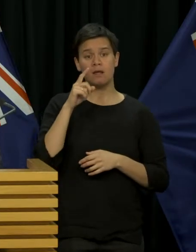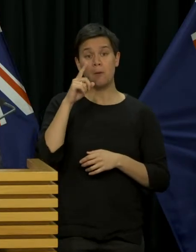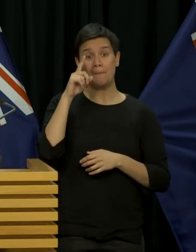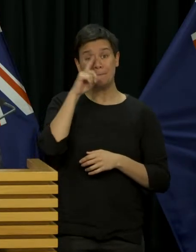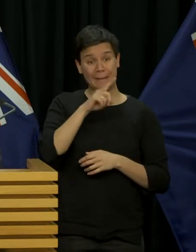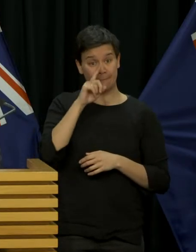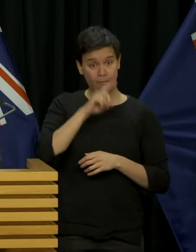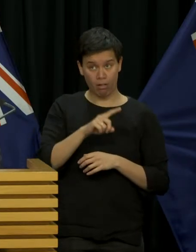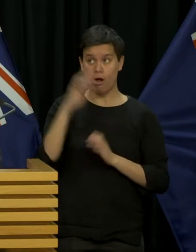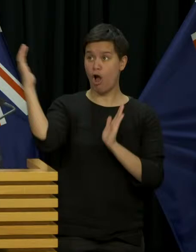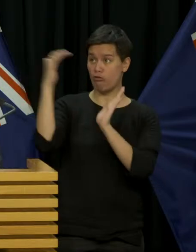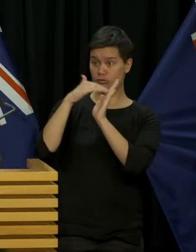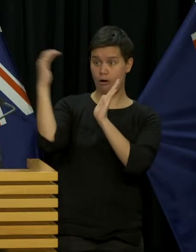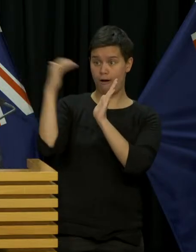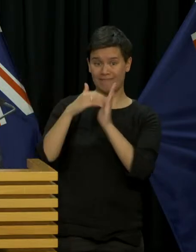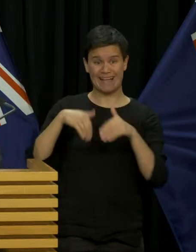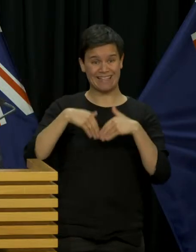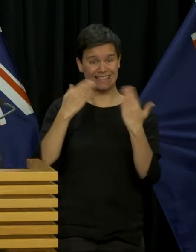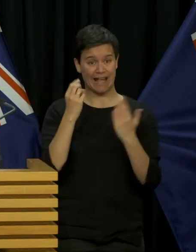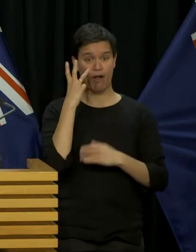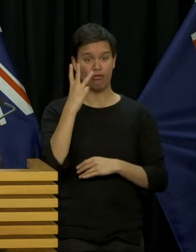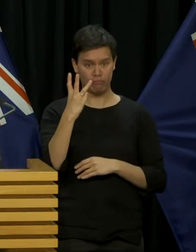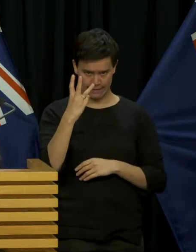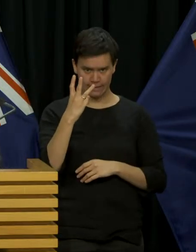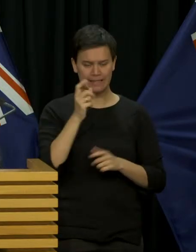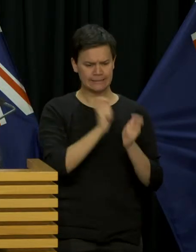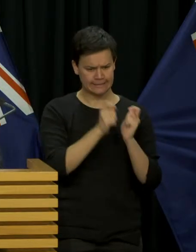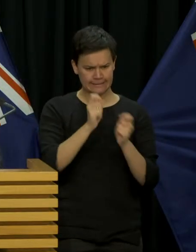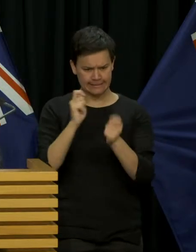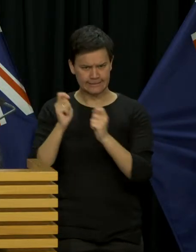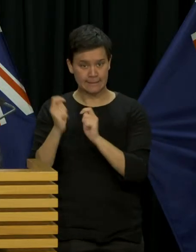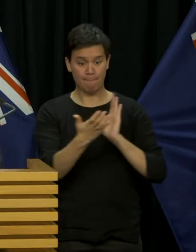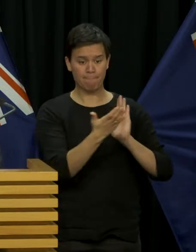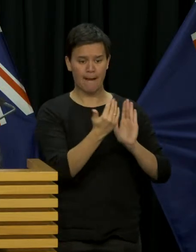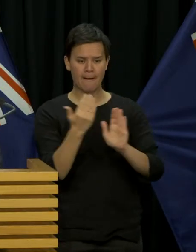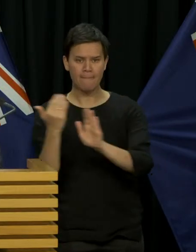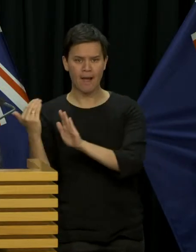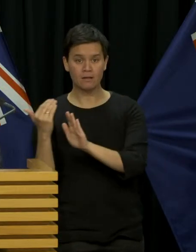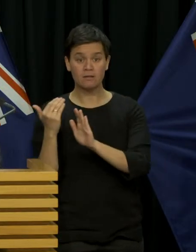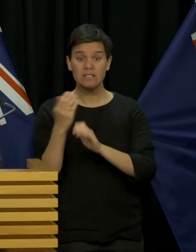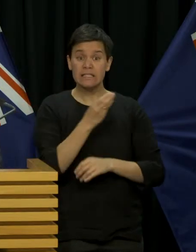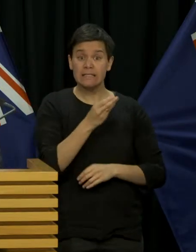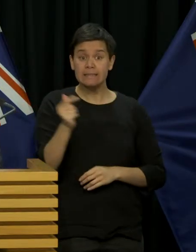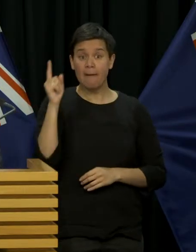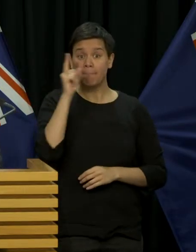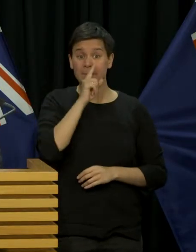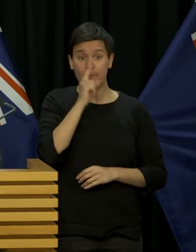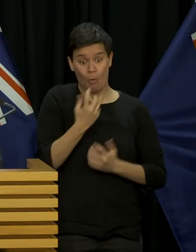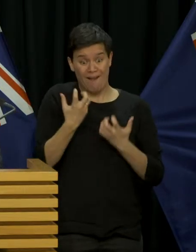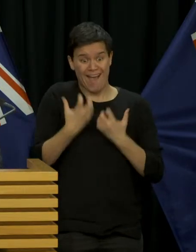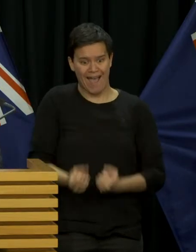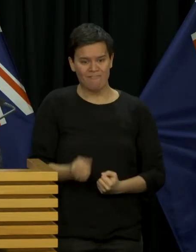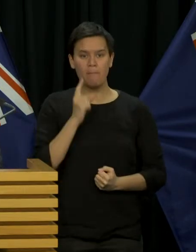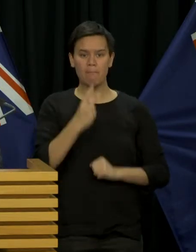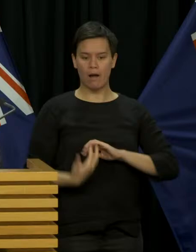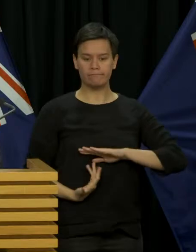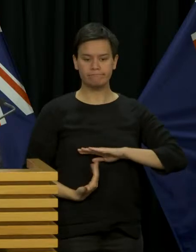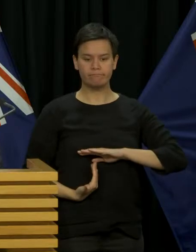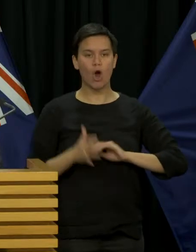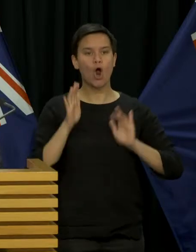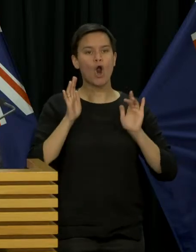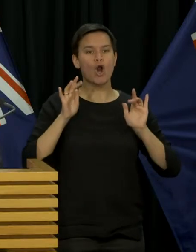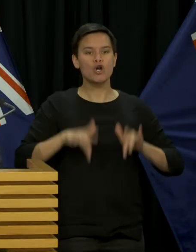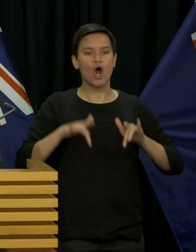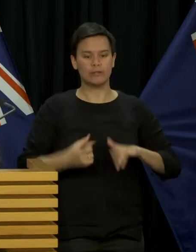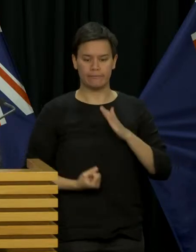3 testing, but some people do not develop the infection to a point where they will test positive until later in